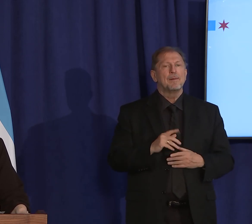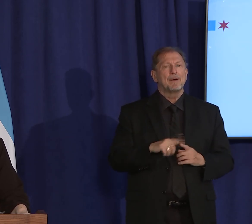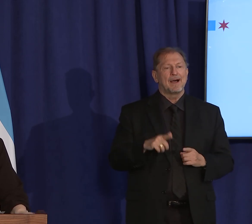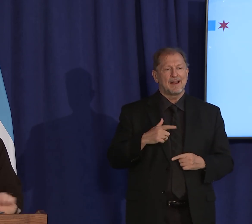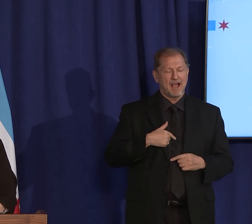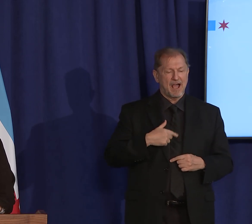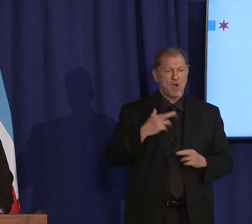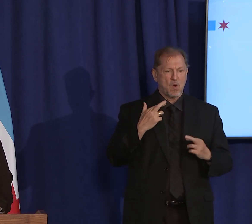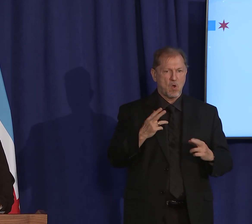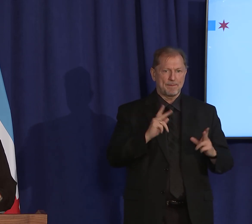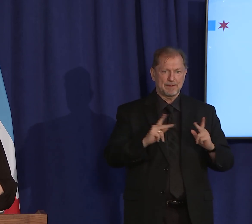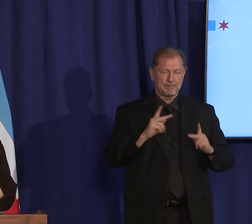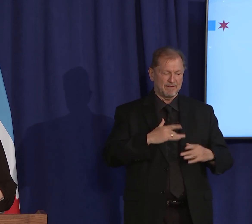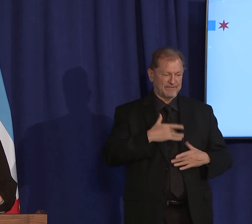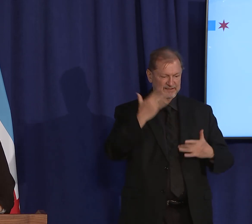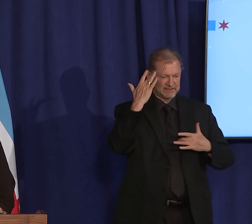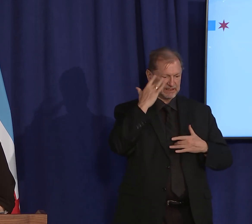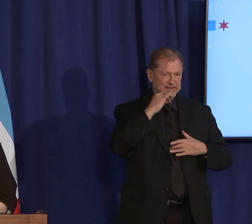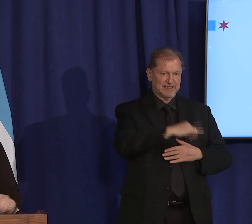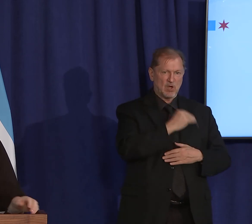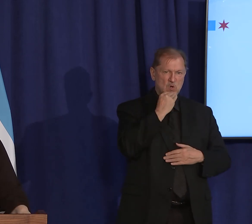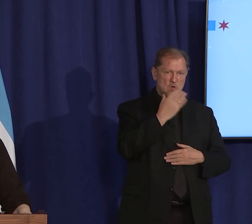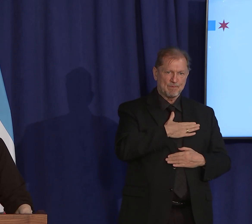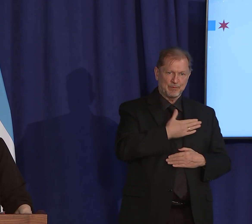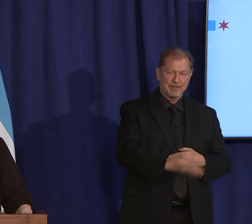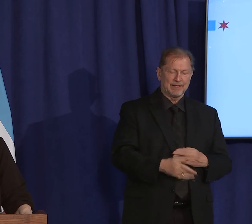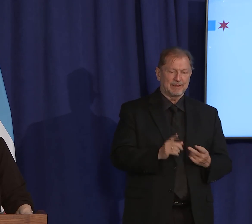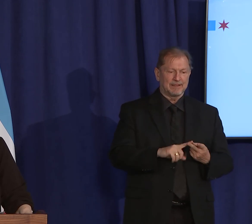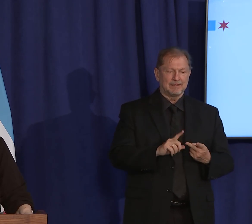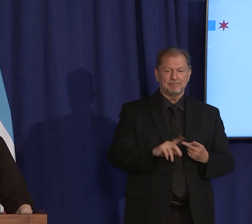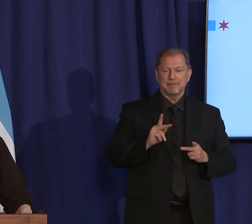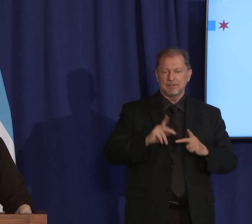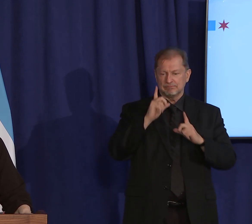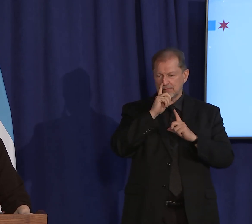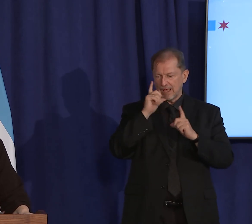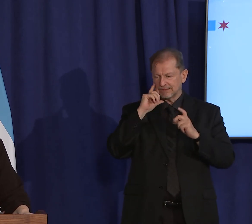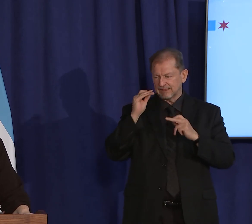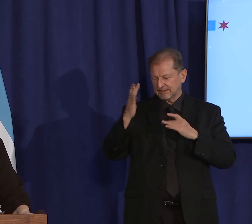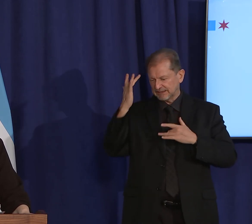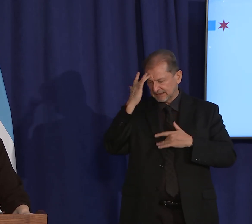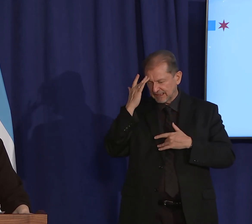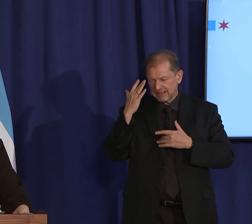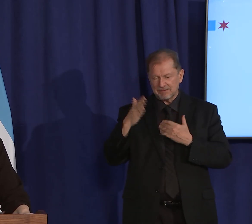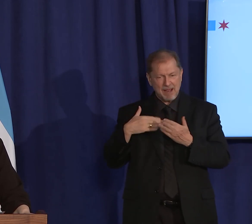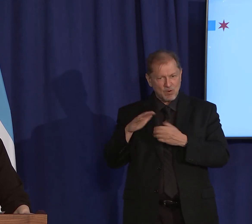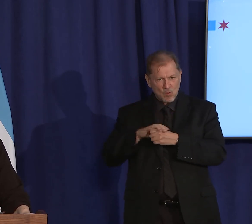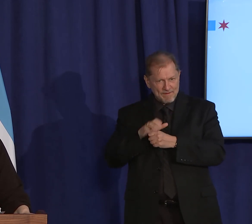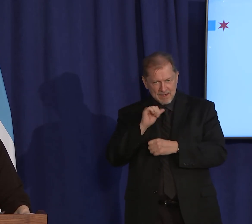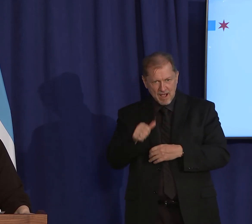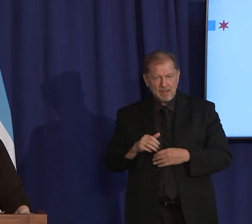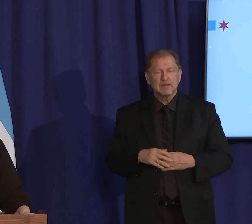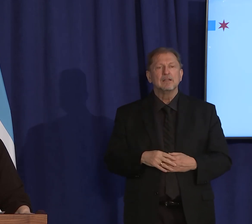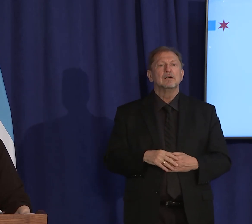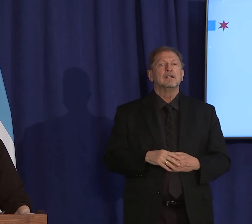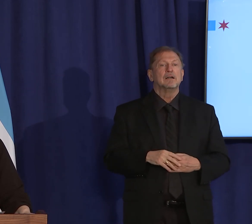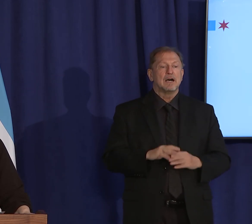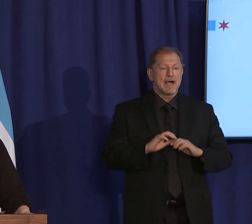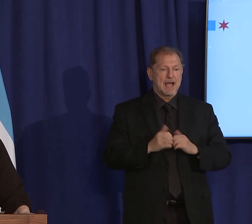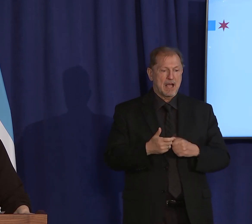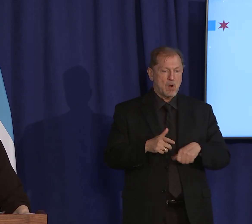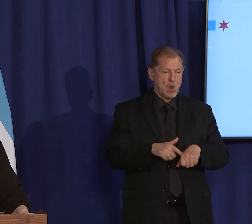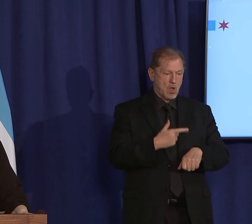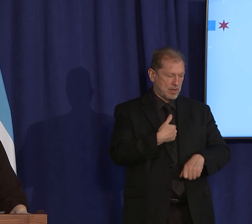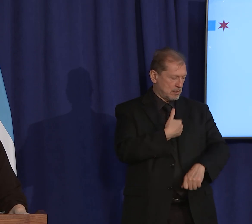sick. I hope people will wear masks if they're sick, even if it's not COVID. We are still very much learning about the length of